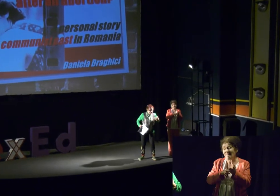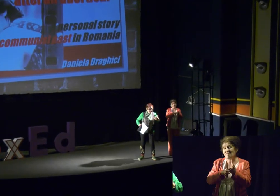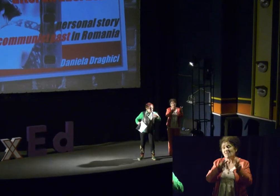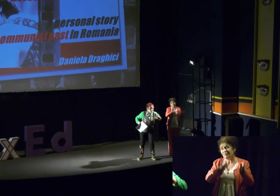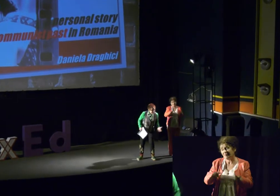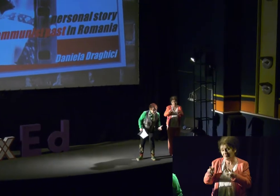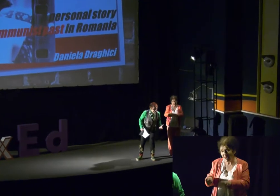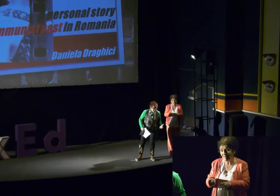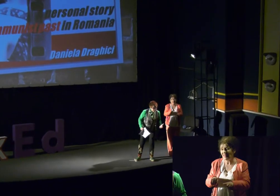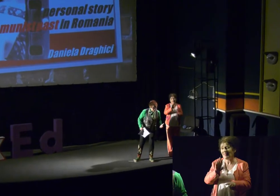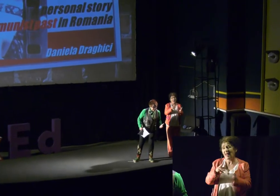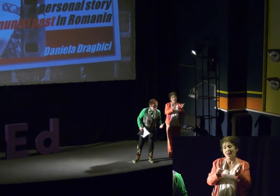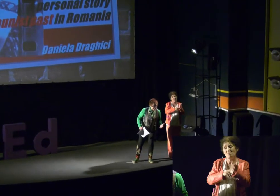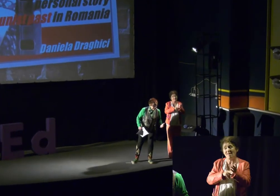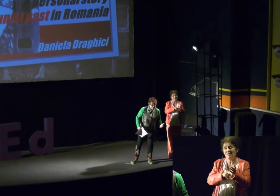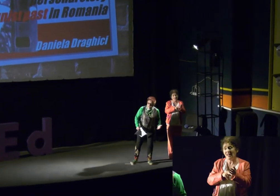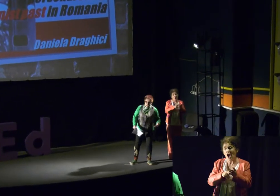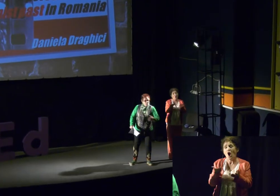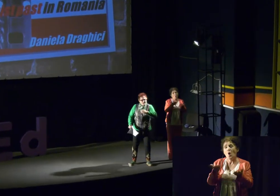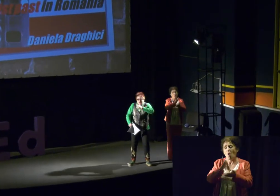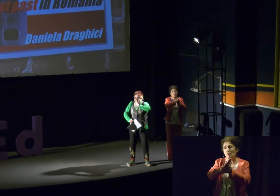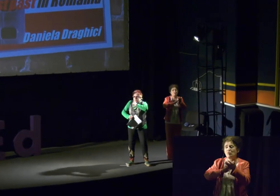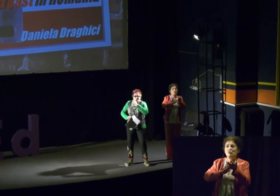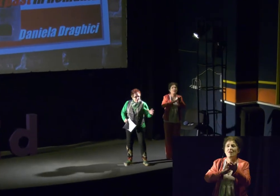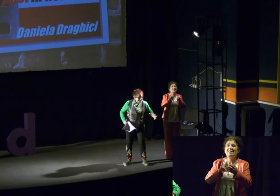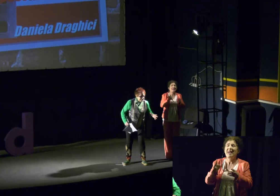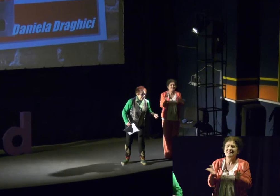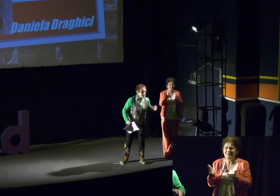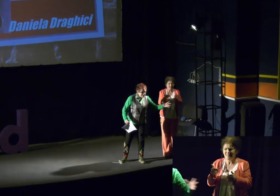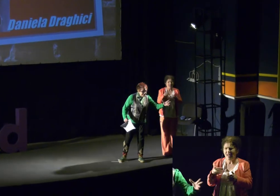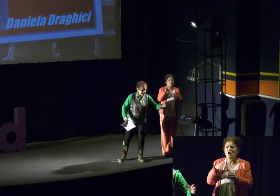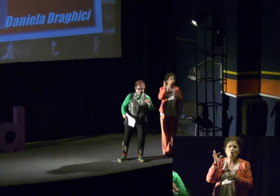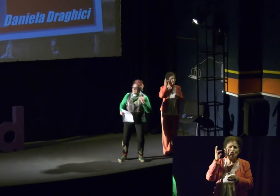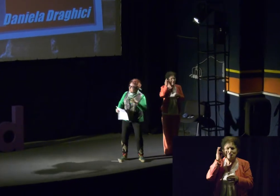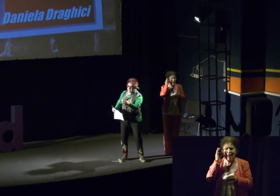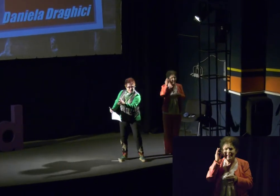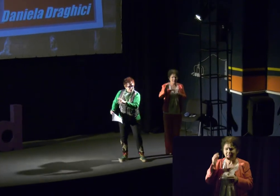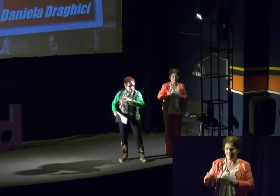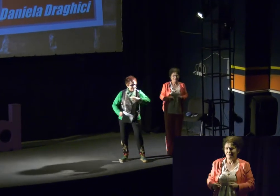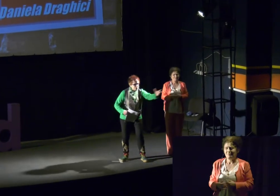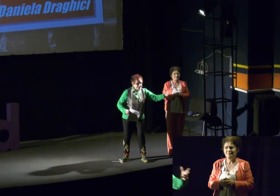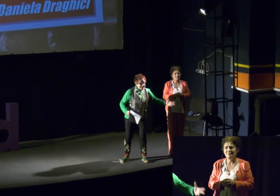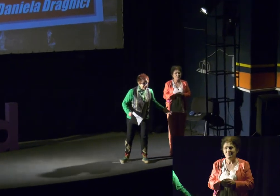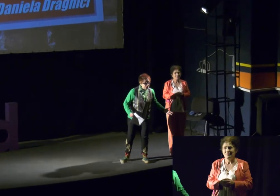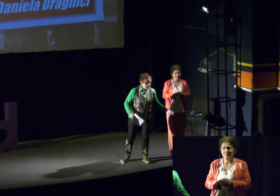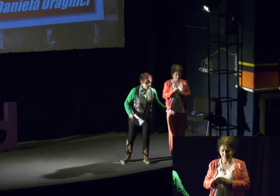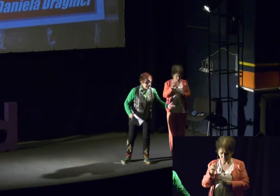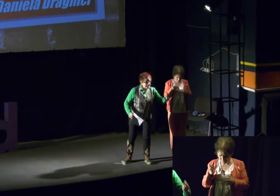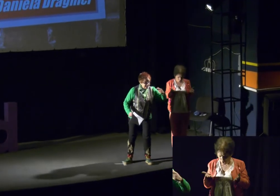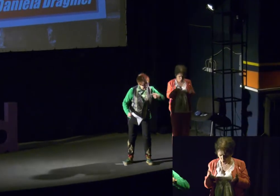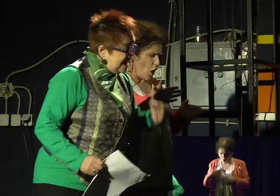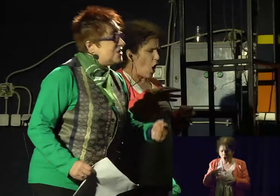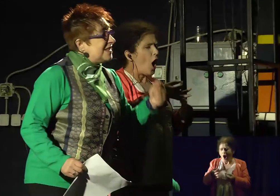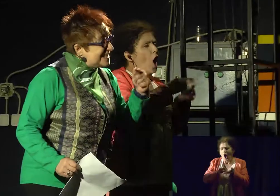started actually advocating for other women, one who had no idea about family planning, contraception, sexuality